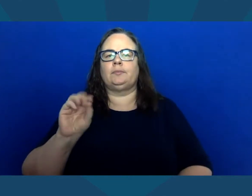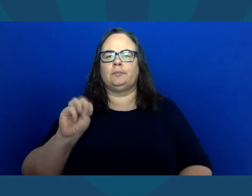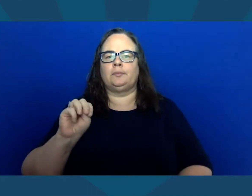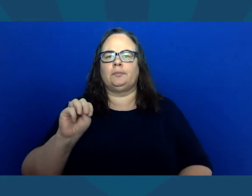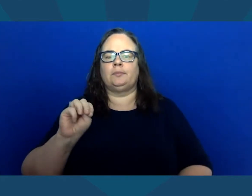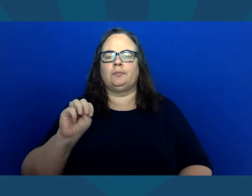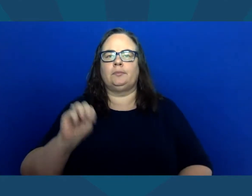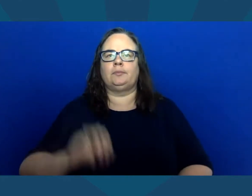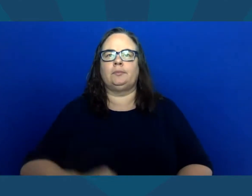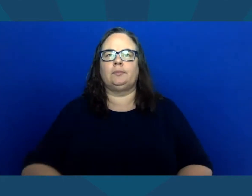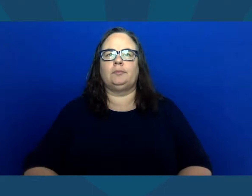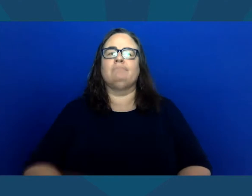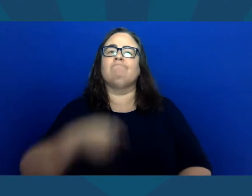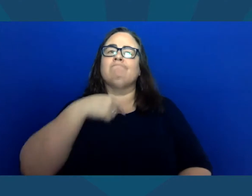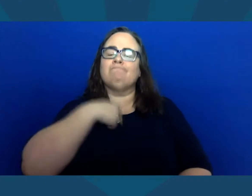www.bentoma.com.